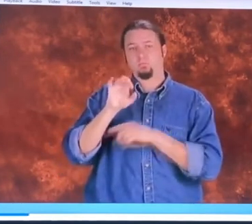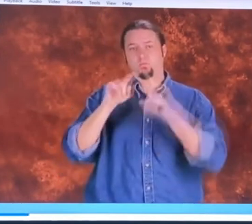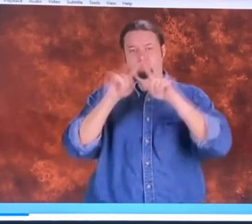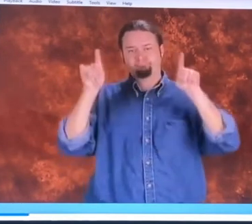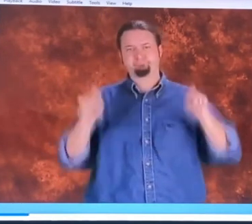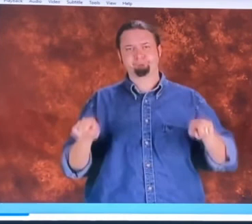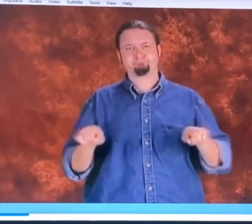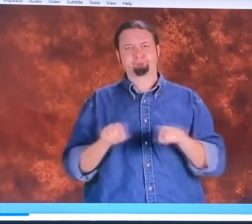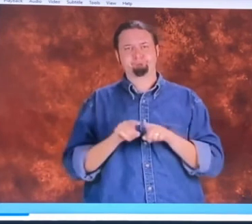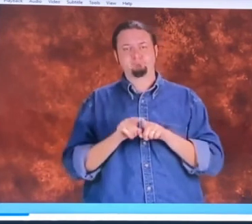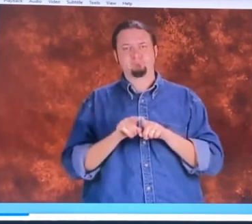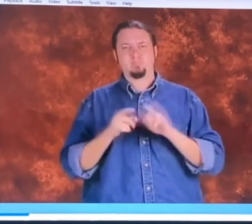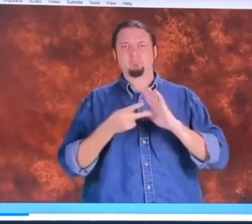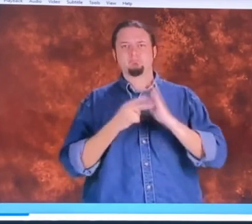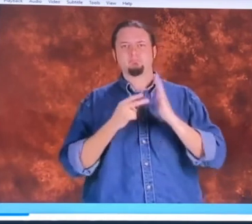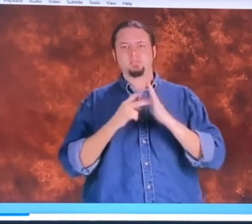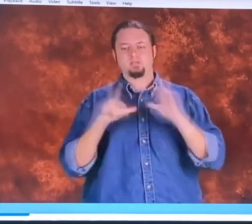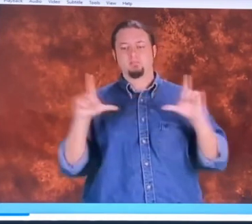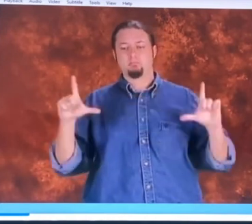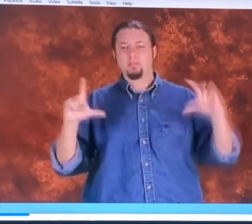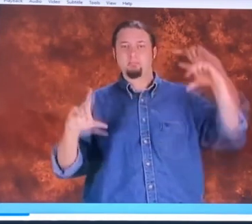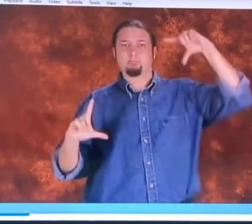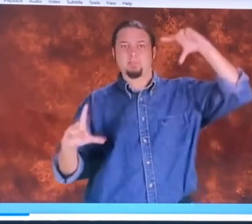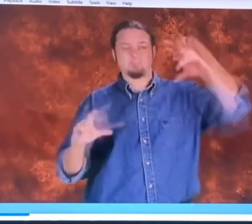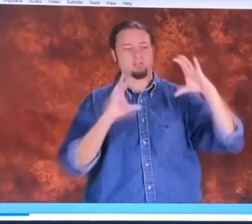That's called a storyboard.